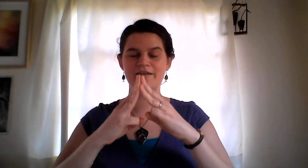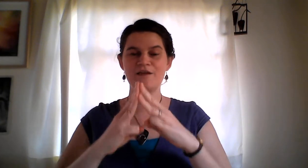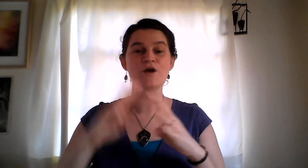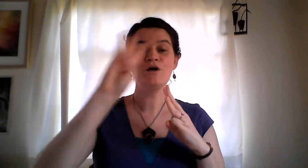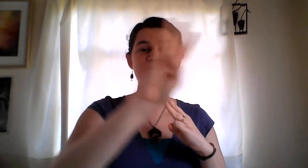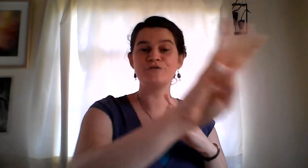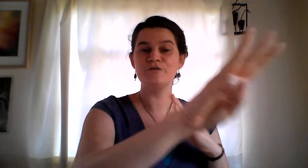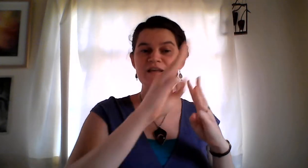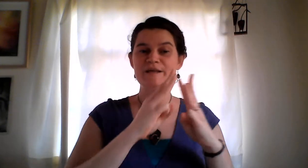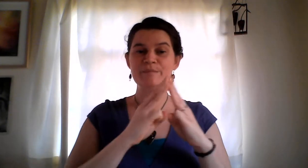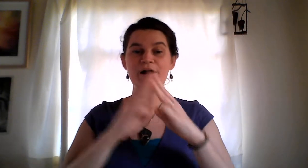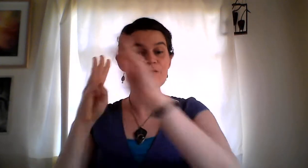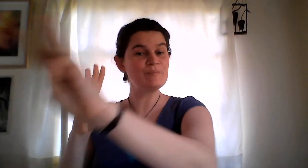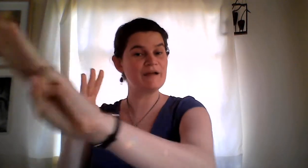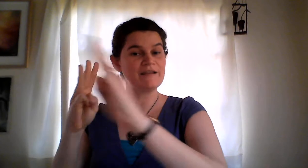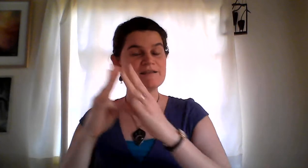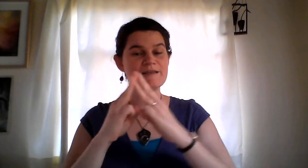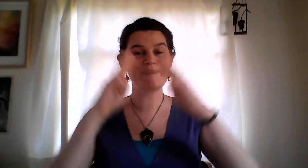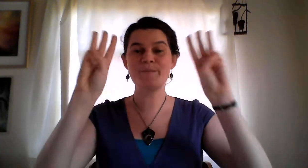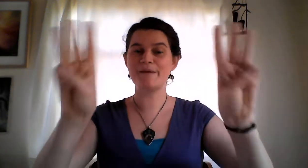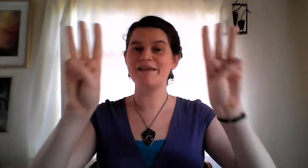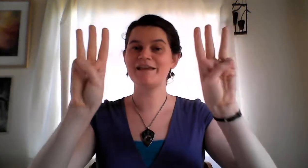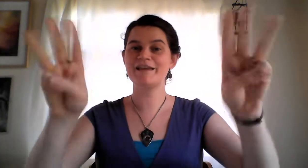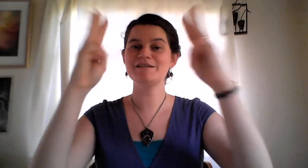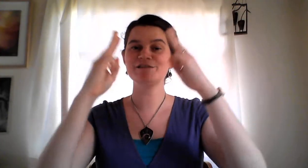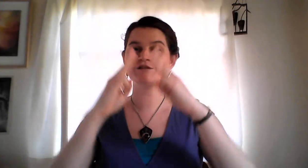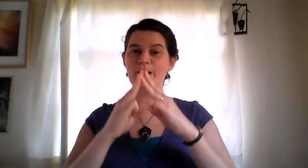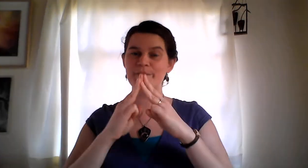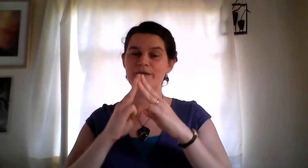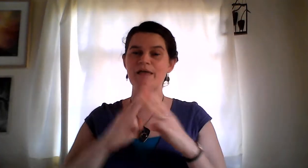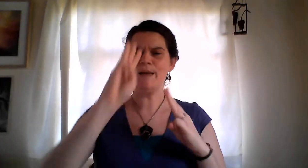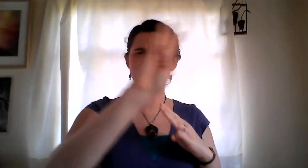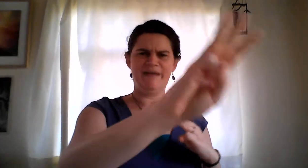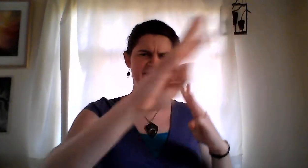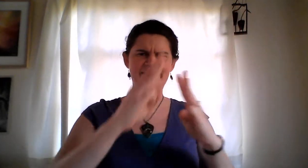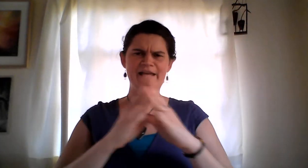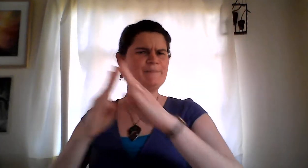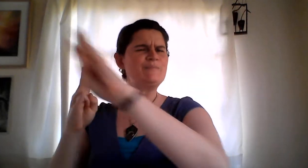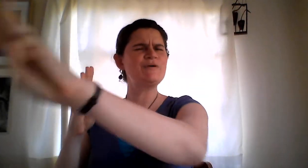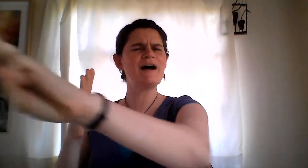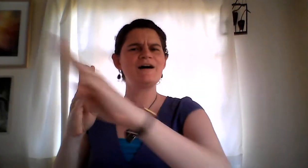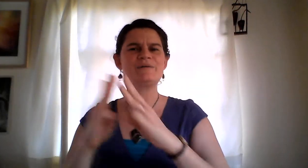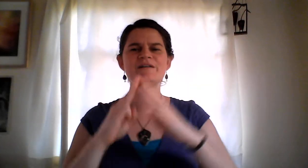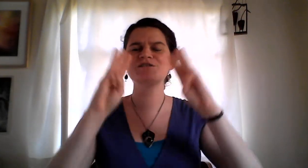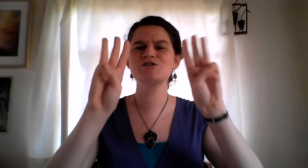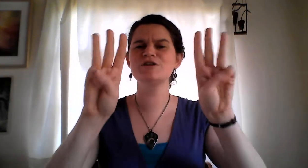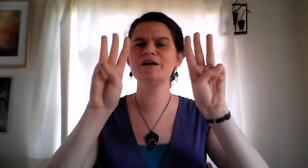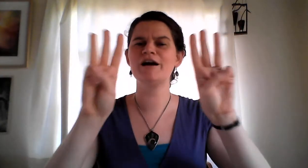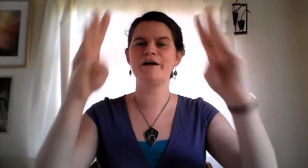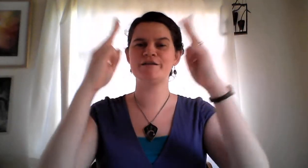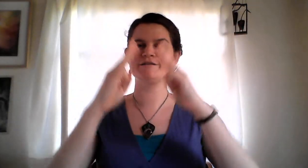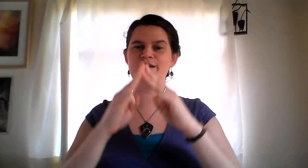Three brown buns in the baker's shop, big and brown with sugar on top.